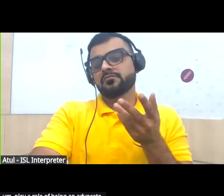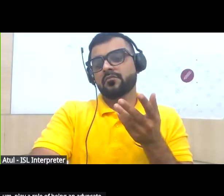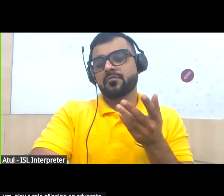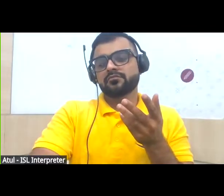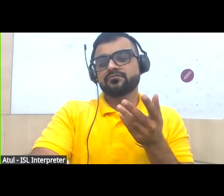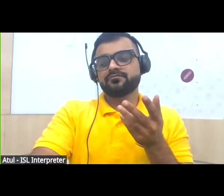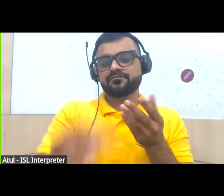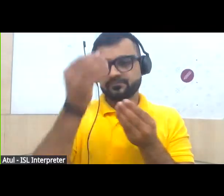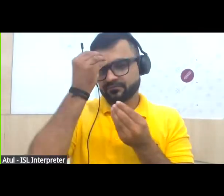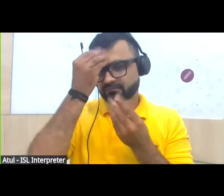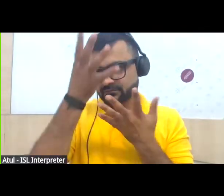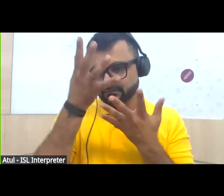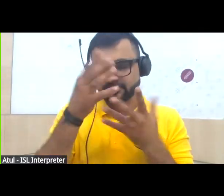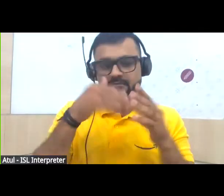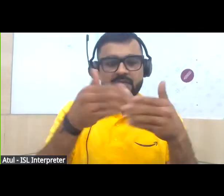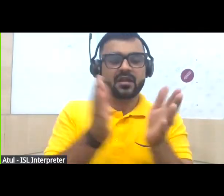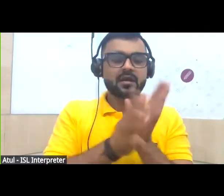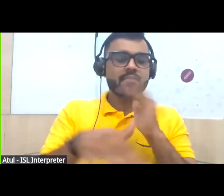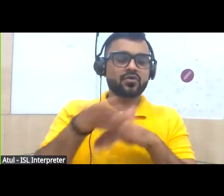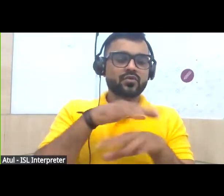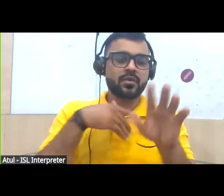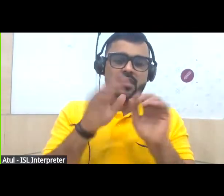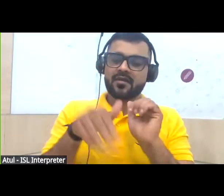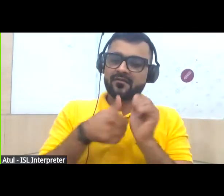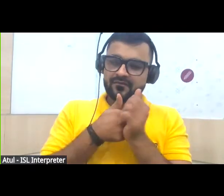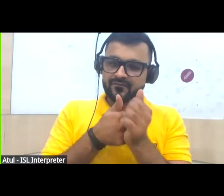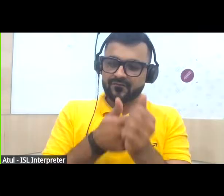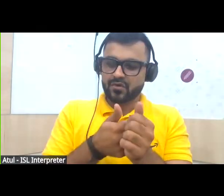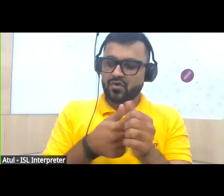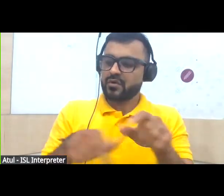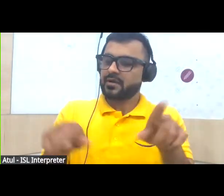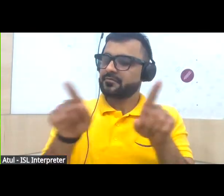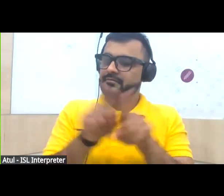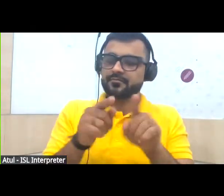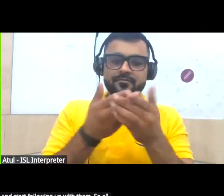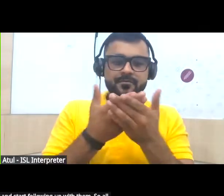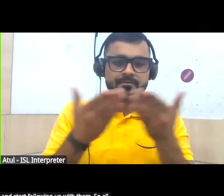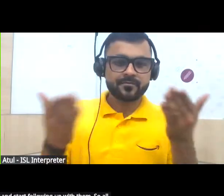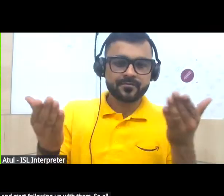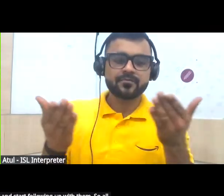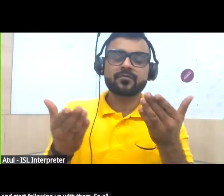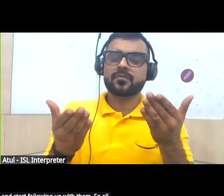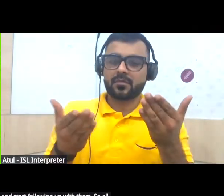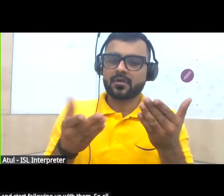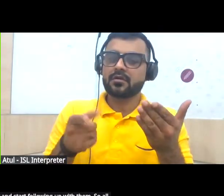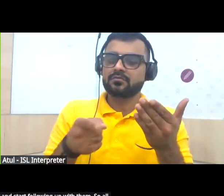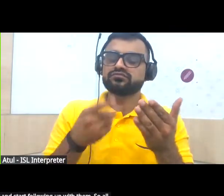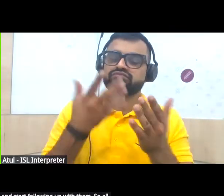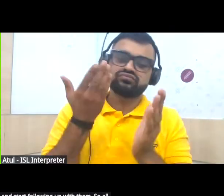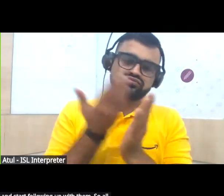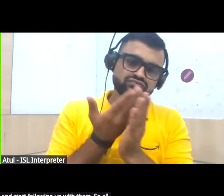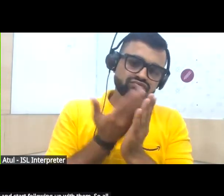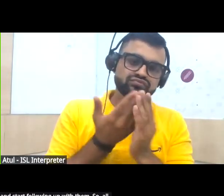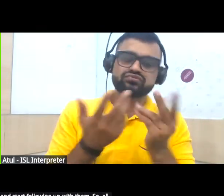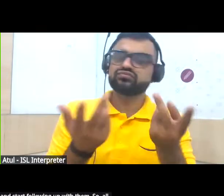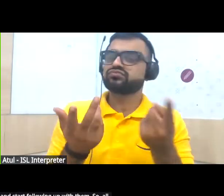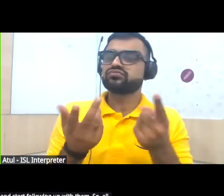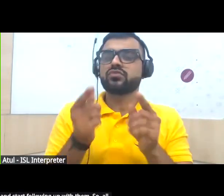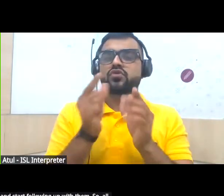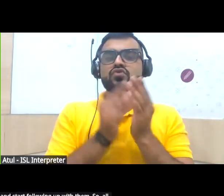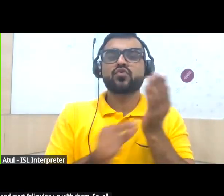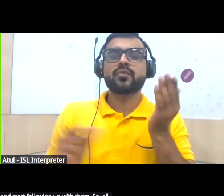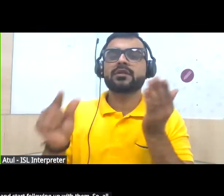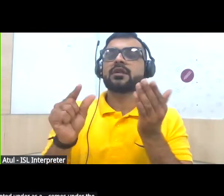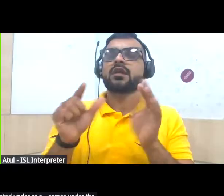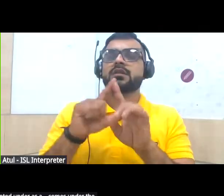raise awareness among the community and start following up with them. So all that kind of things will also be counted under comes under the universal